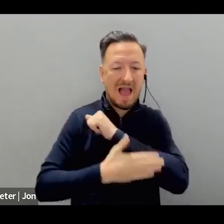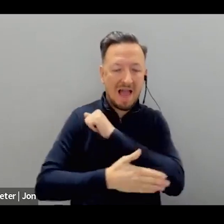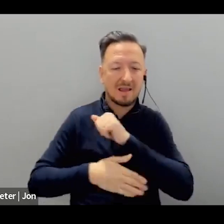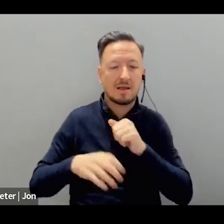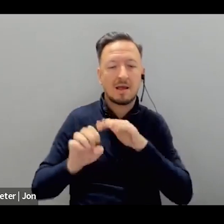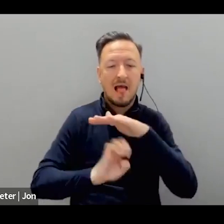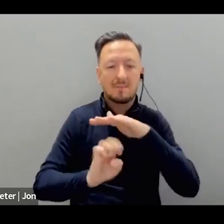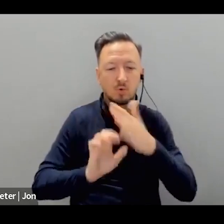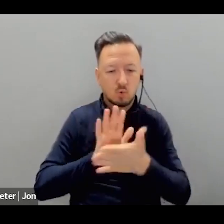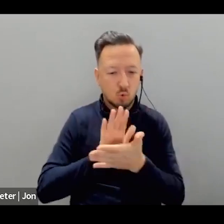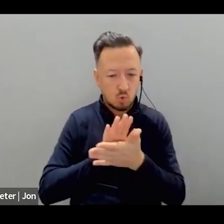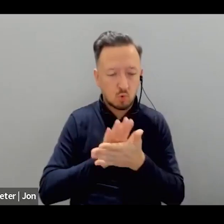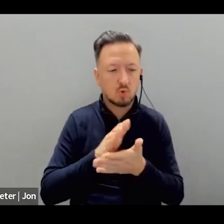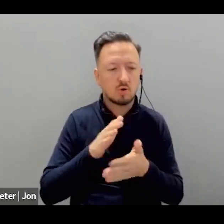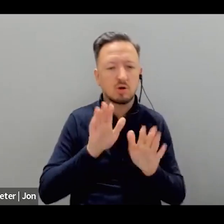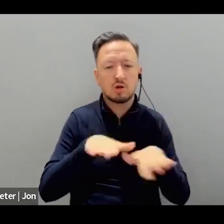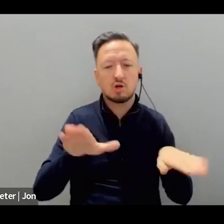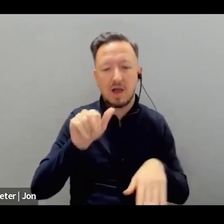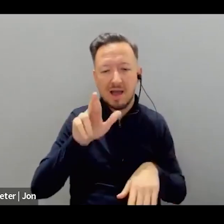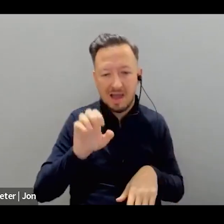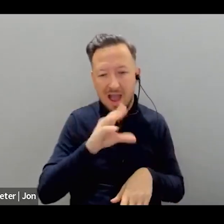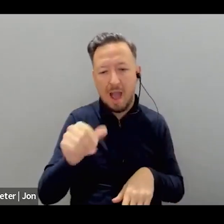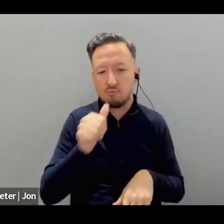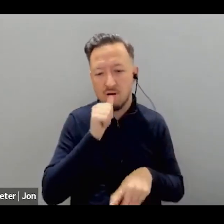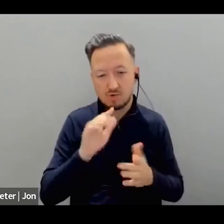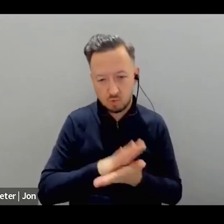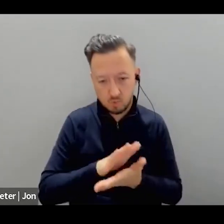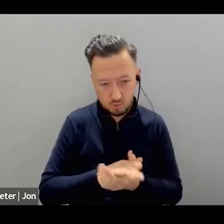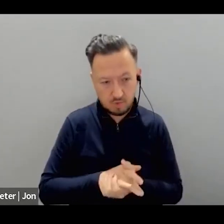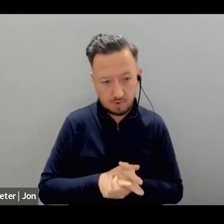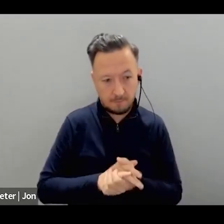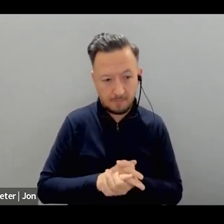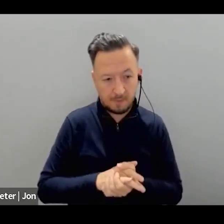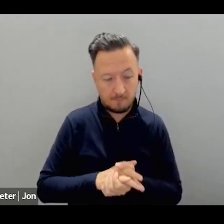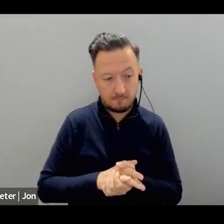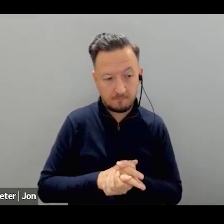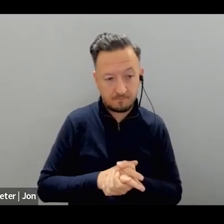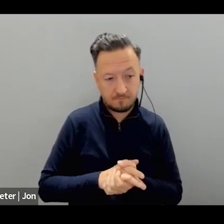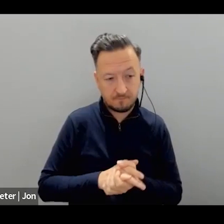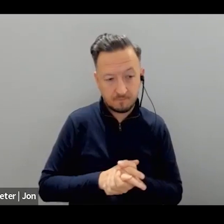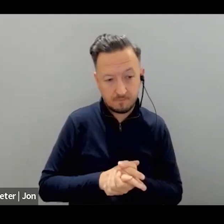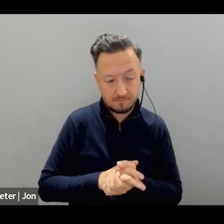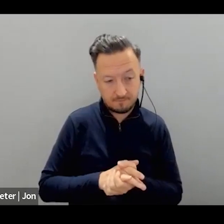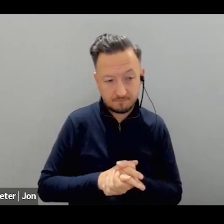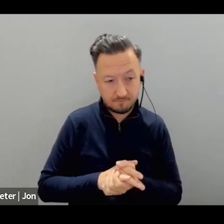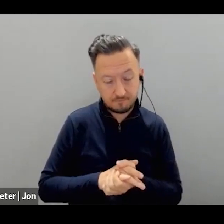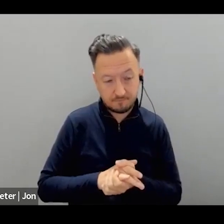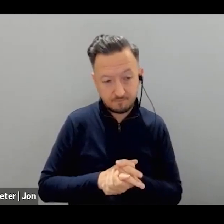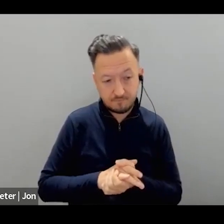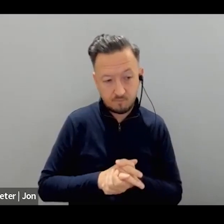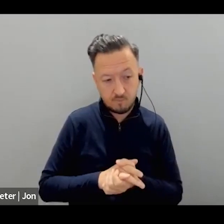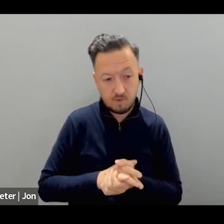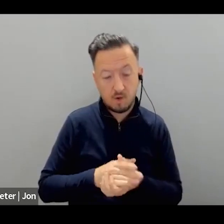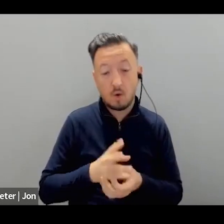care facilities, and private schools. Also, out of an abundance of caution,